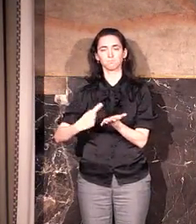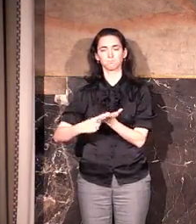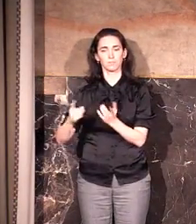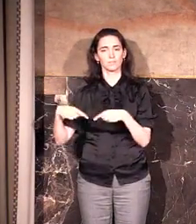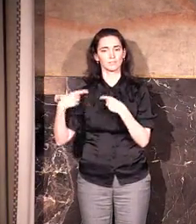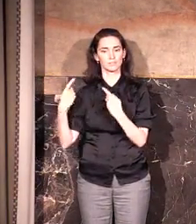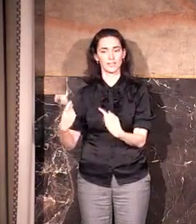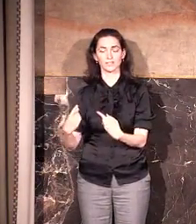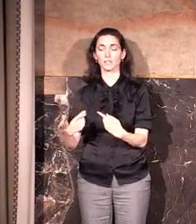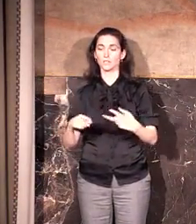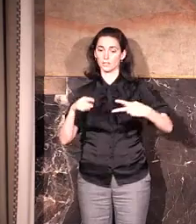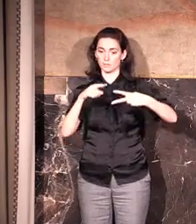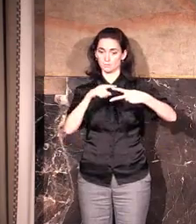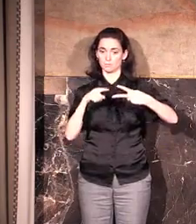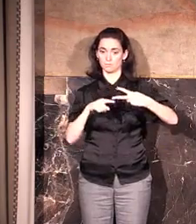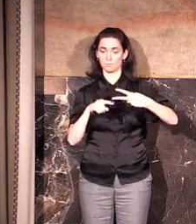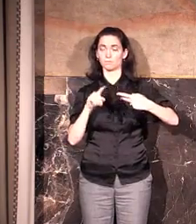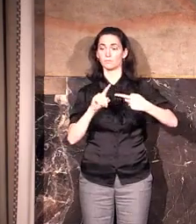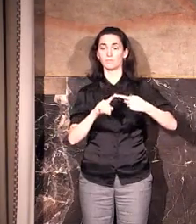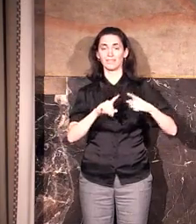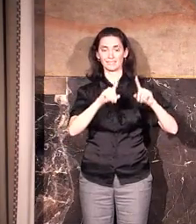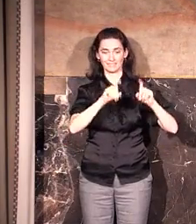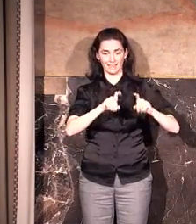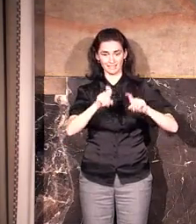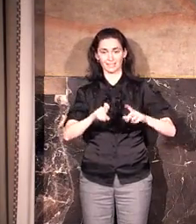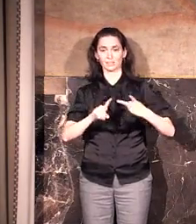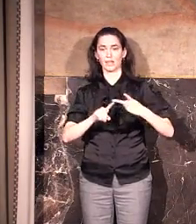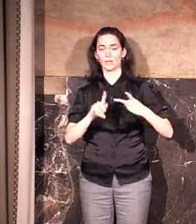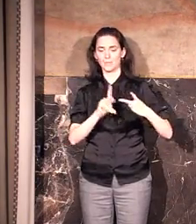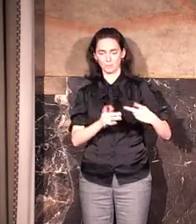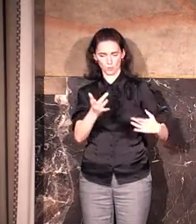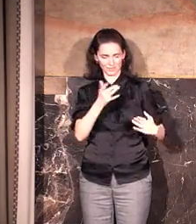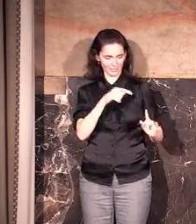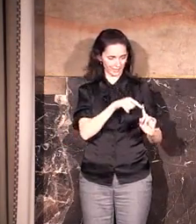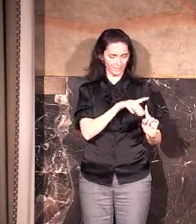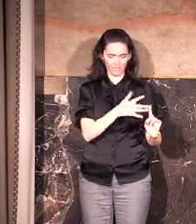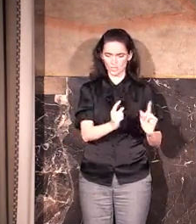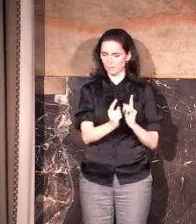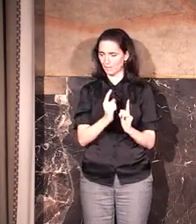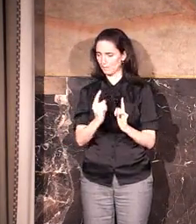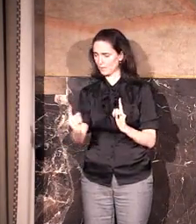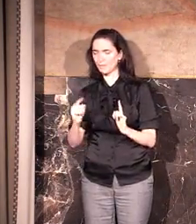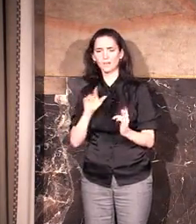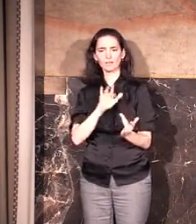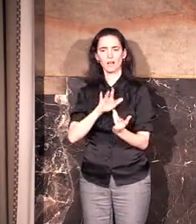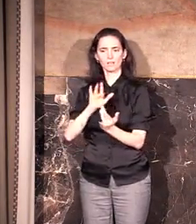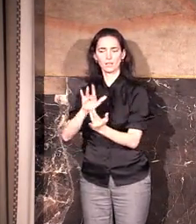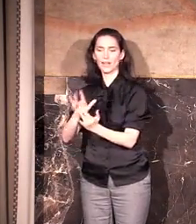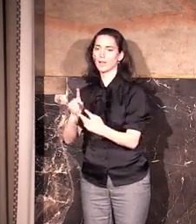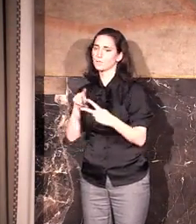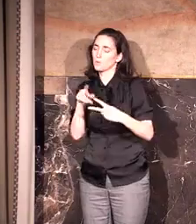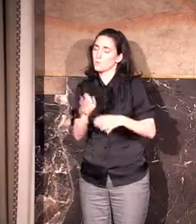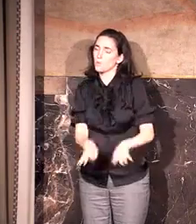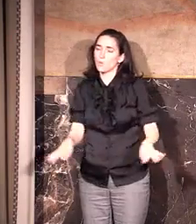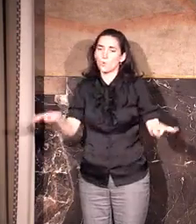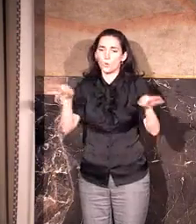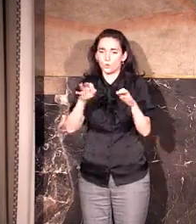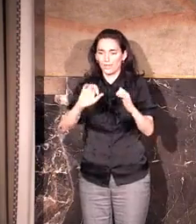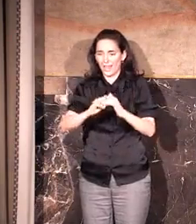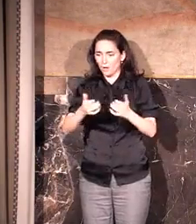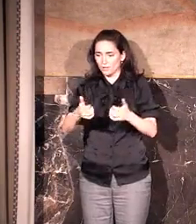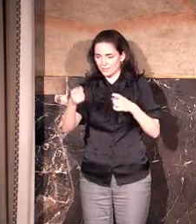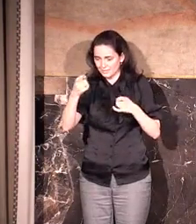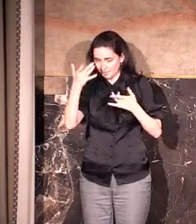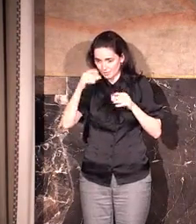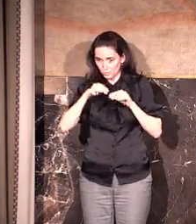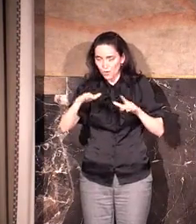are really critical. They've been critical previously, especially testing and how we've managed the virus. But contact